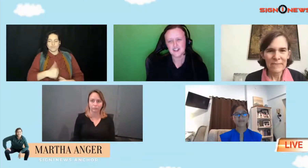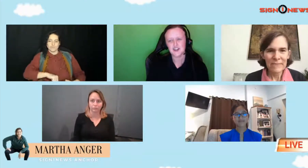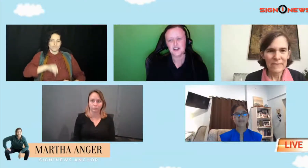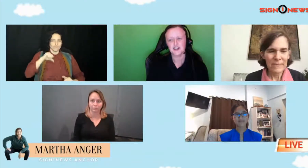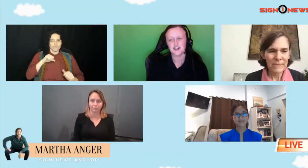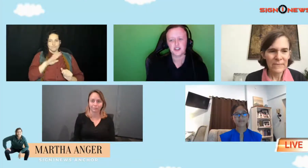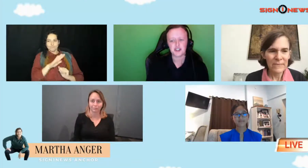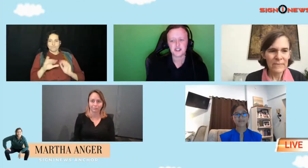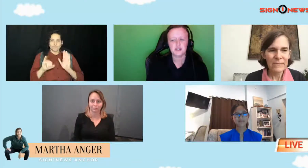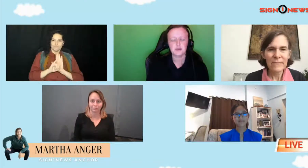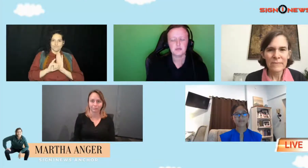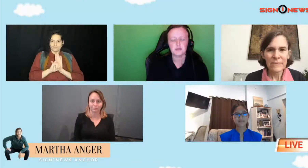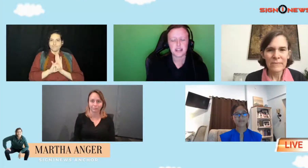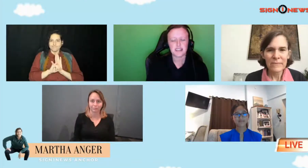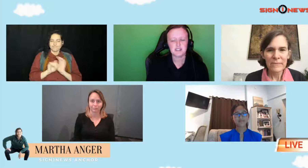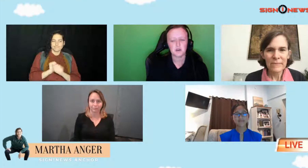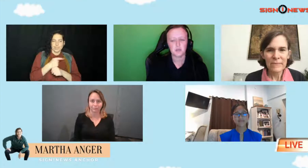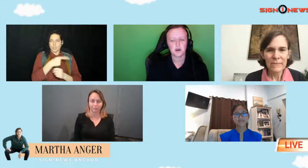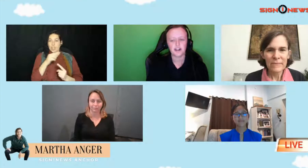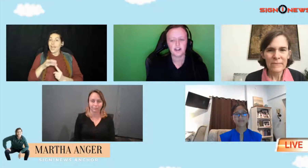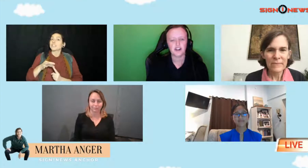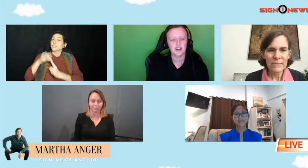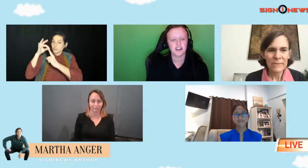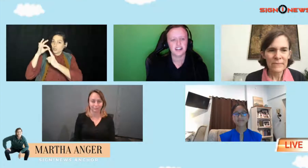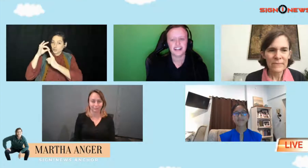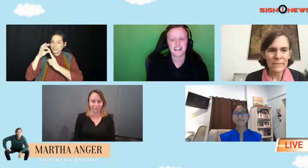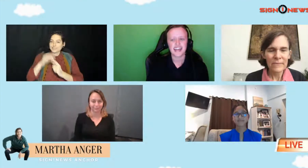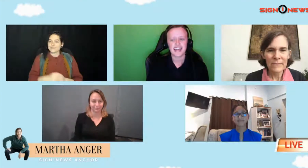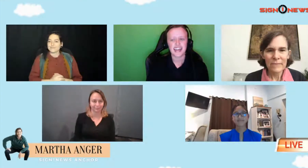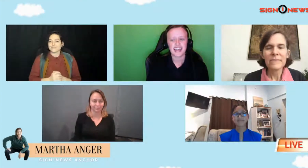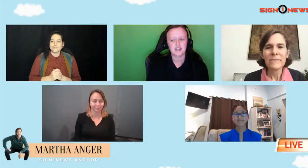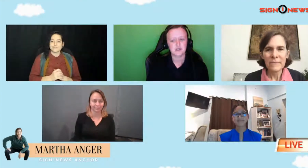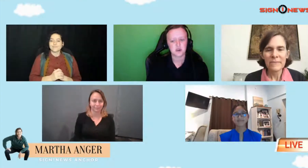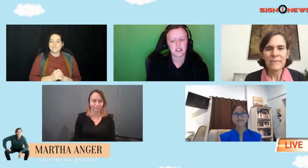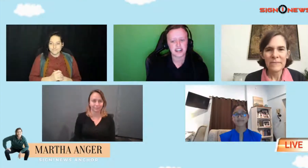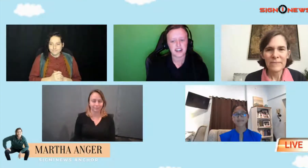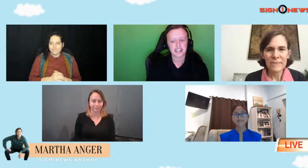Cece learns to embrace what